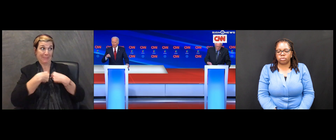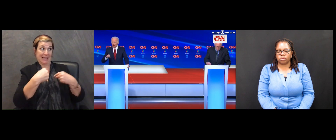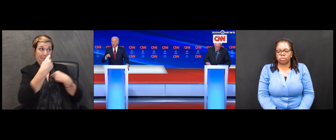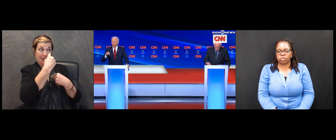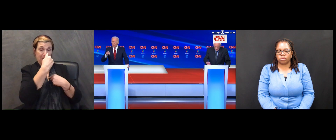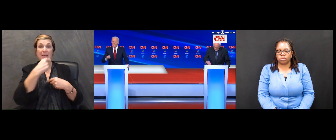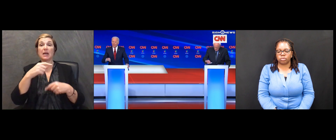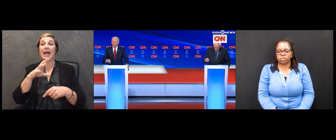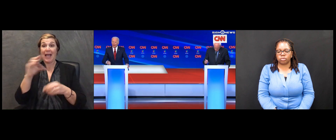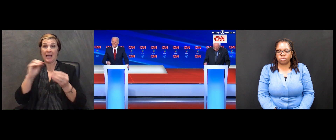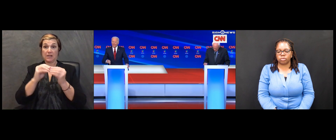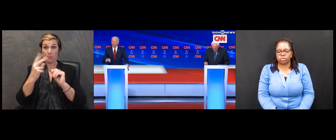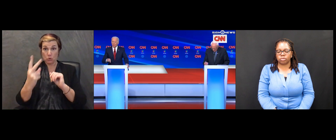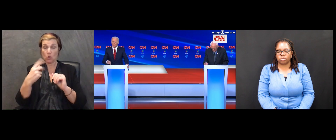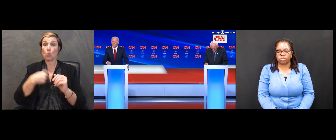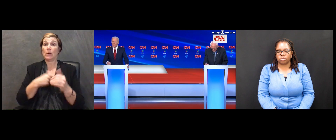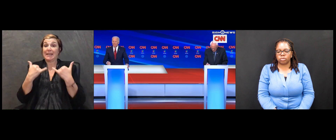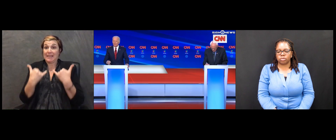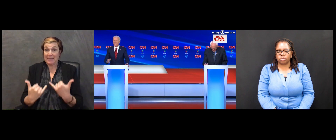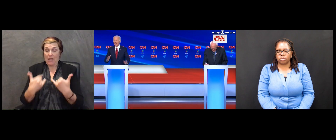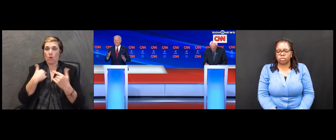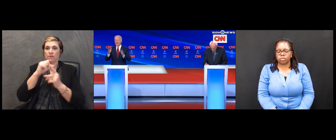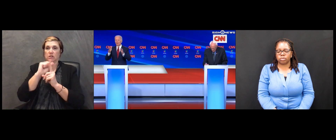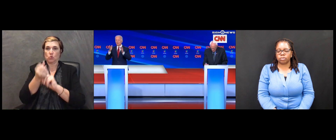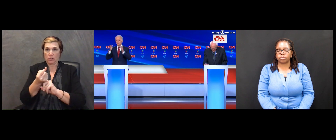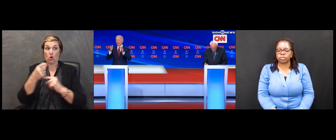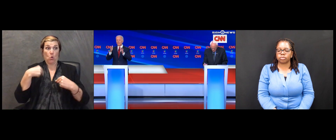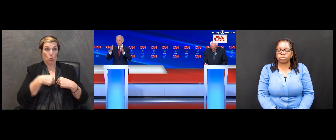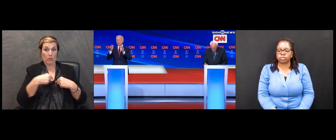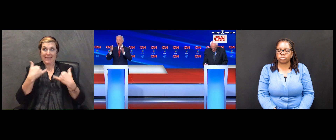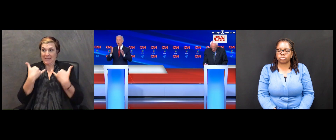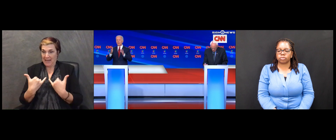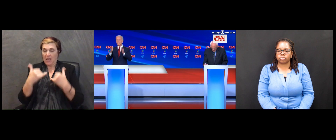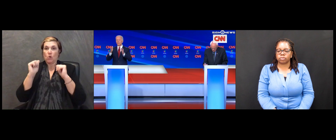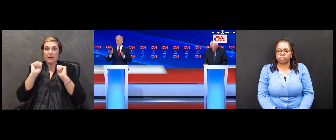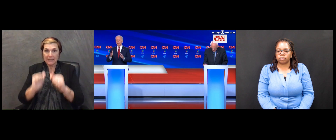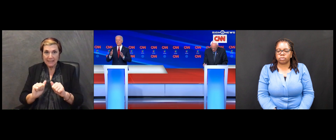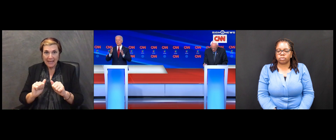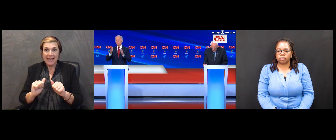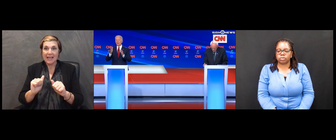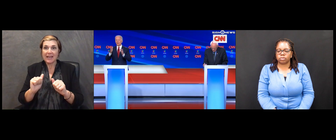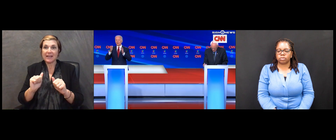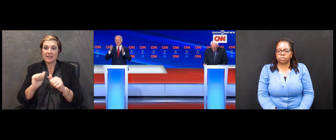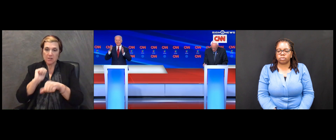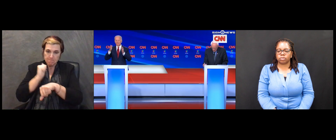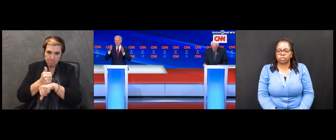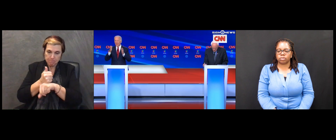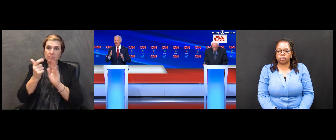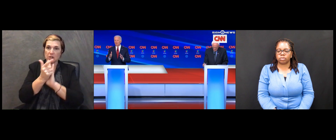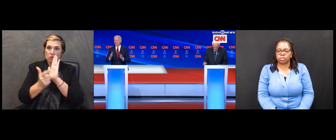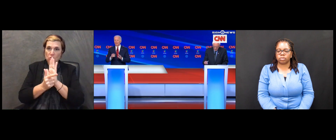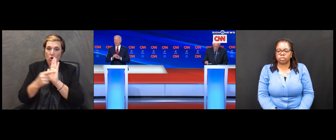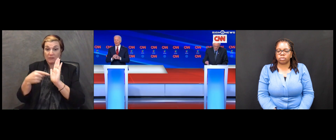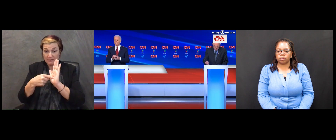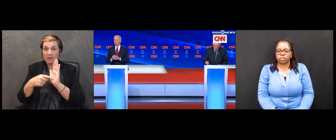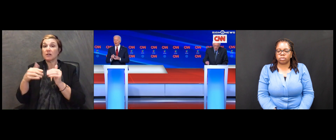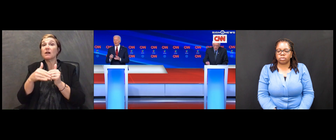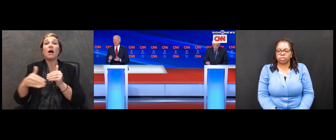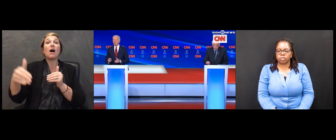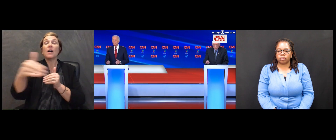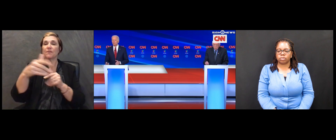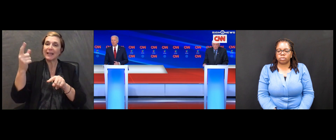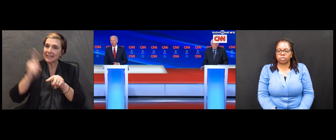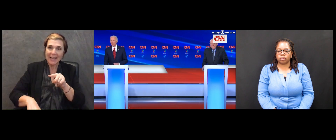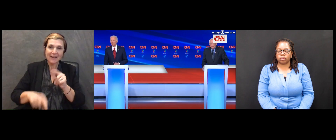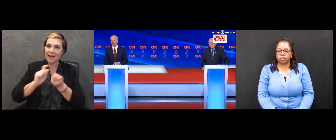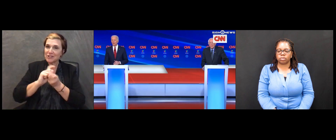situation where we, in fact, have the ability to lay down the tracks where no one can change the dynamic. And that's why